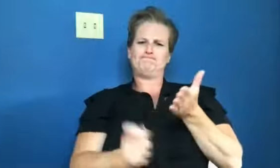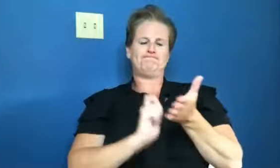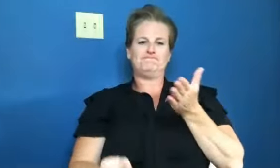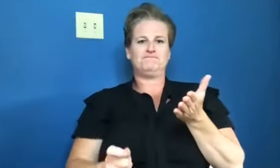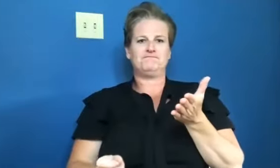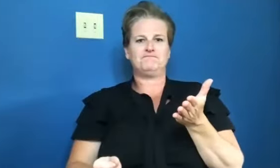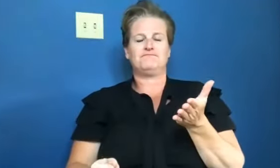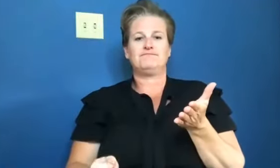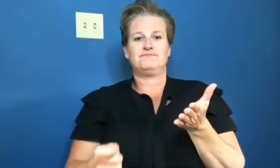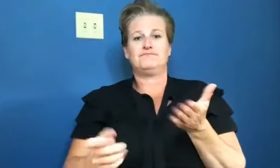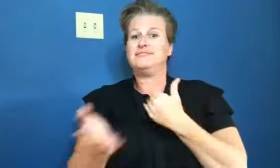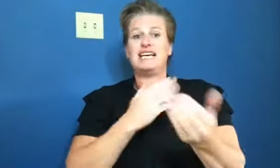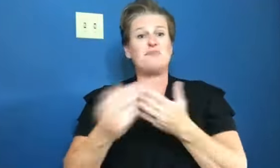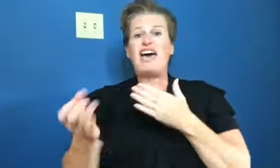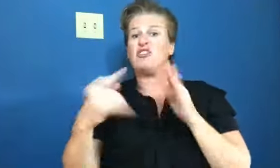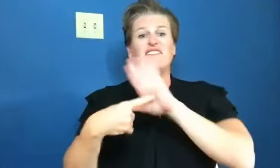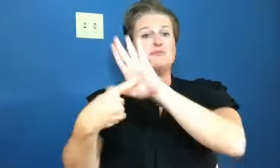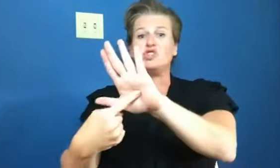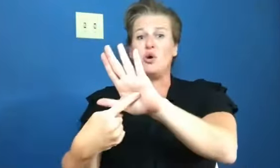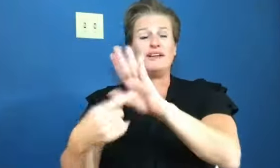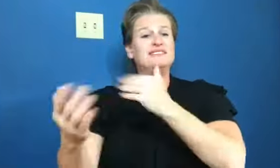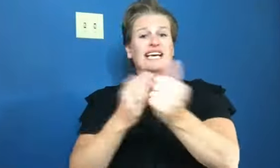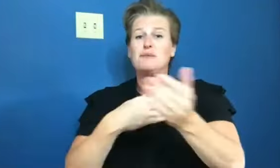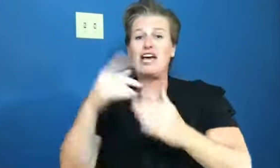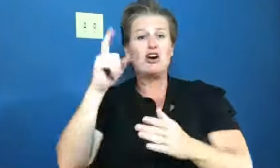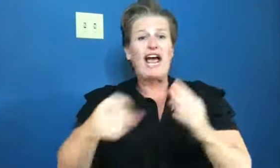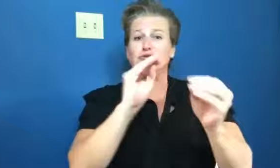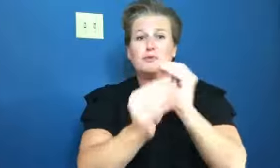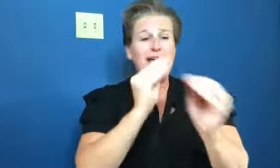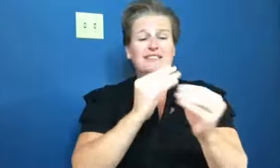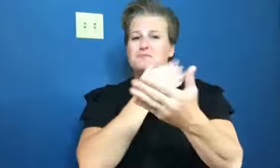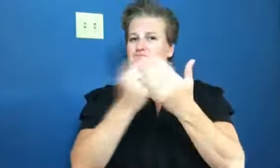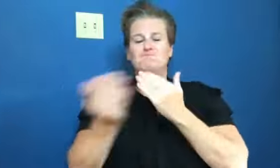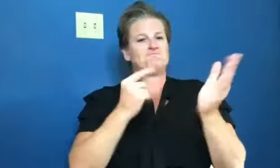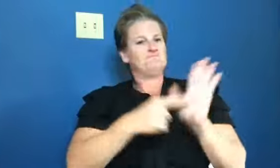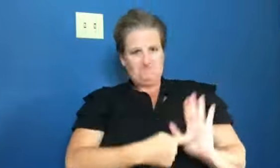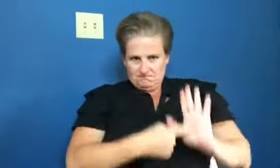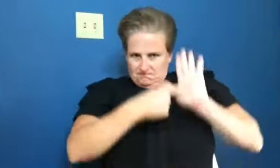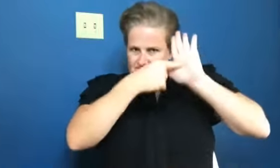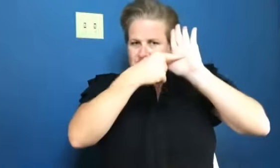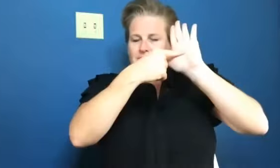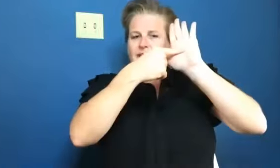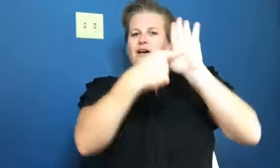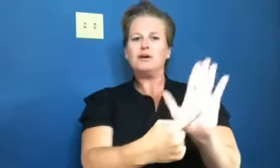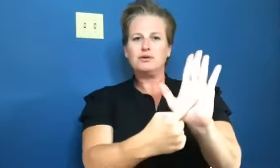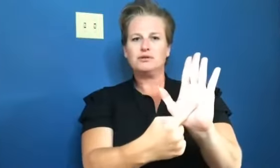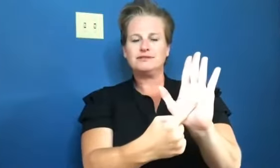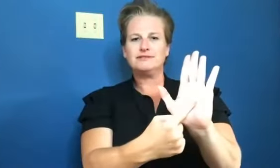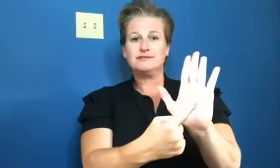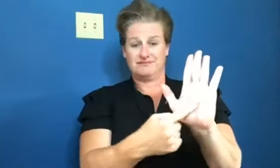that appointment to meet, do that fifth step with her, that was the first courageous thing I ever done in my lifetime, when I pulled into her apartment garage